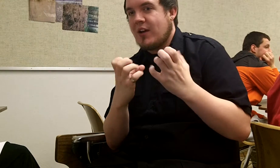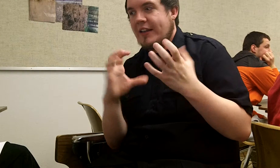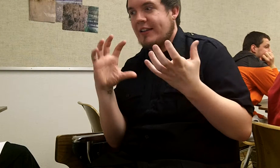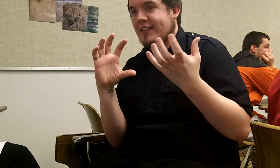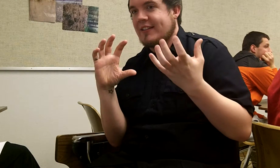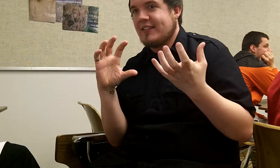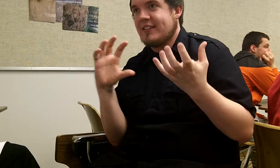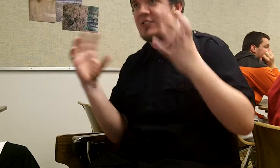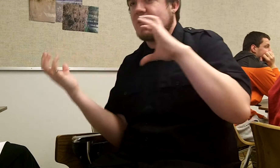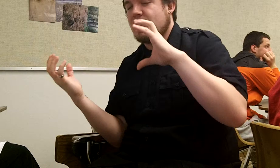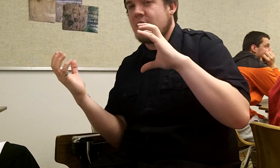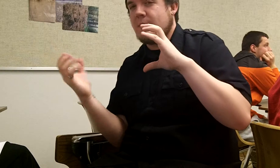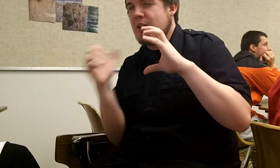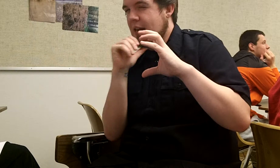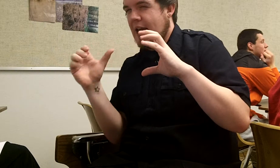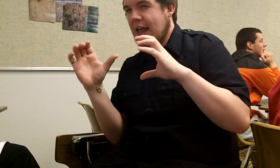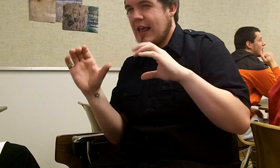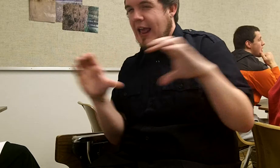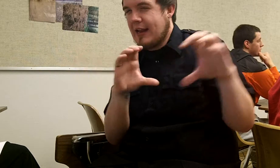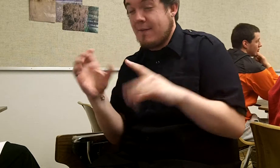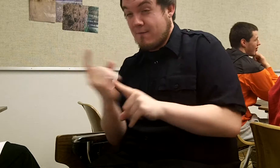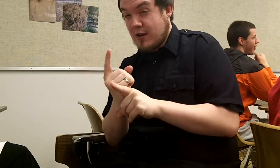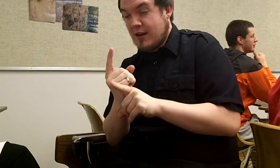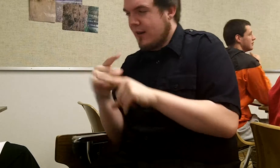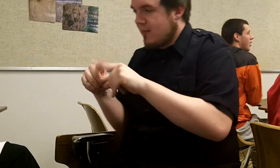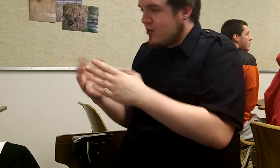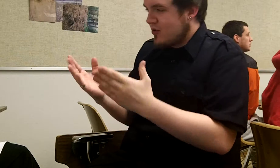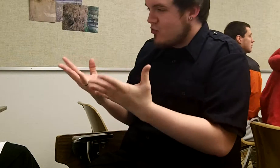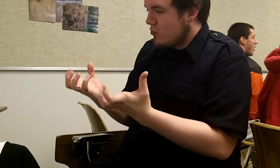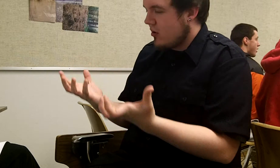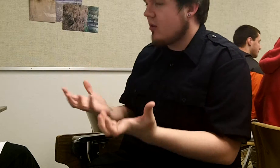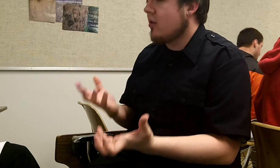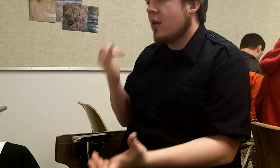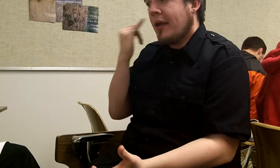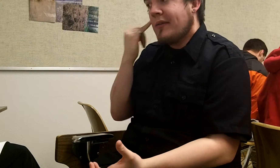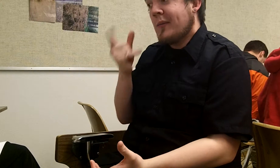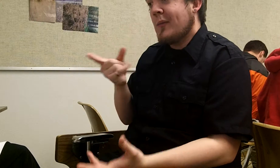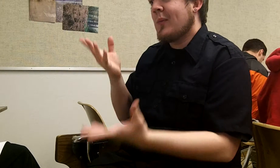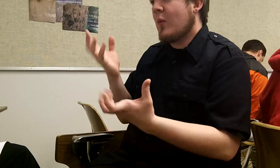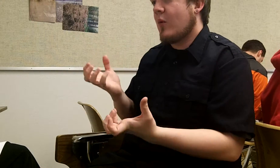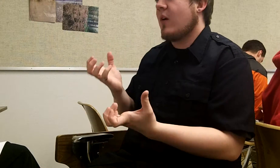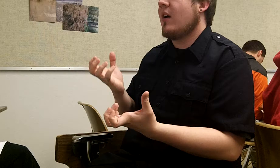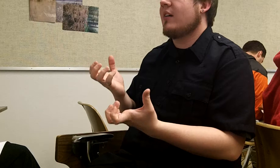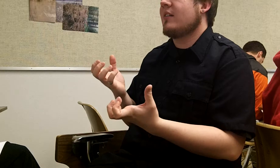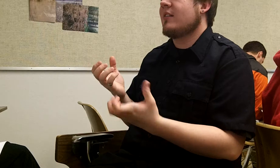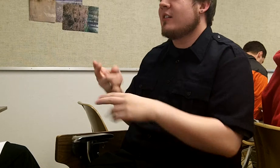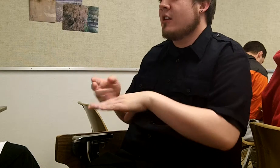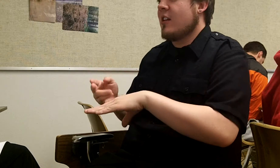inactive. Well, it depends on what you want. If you want to increase transcription of these